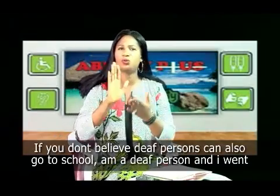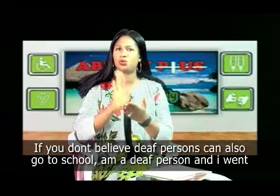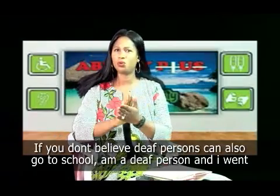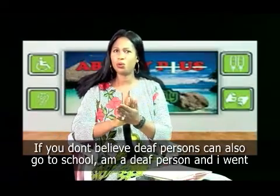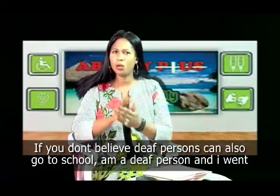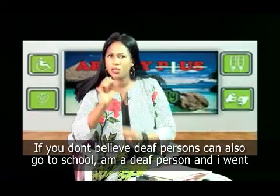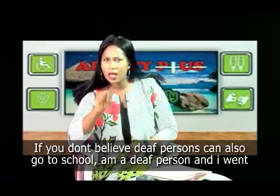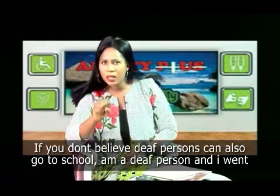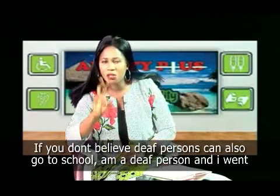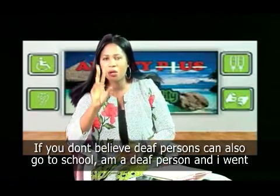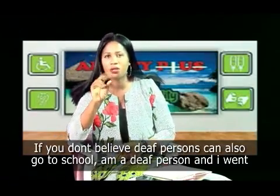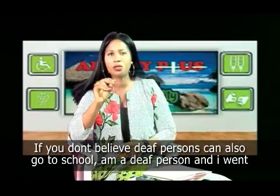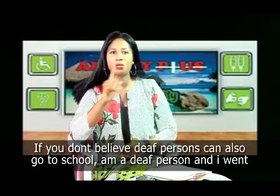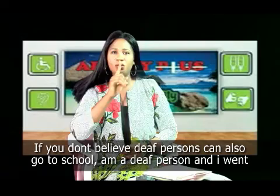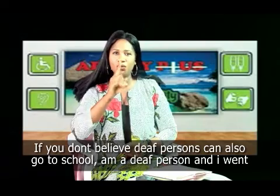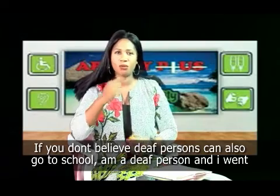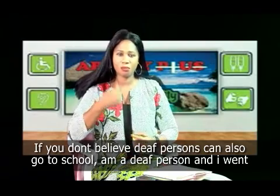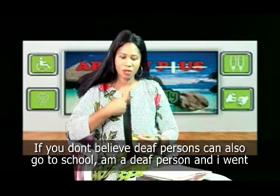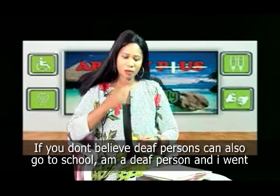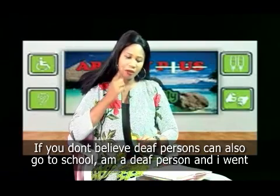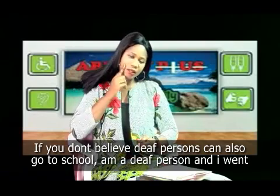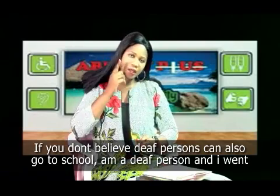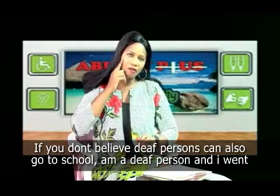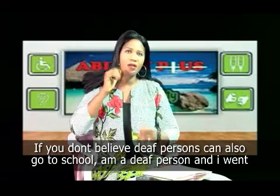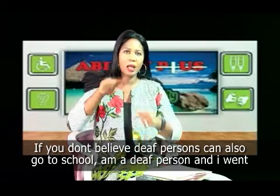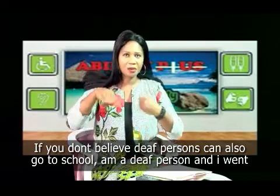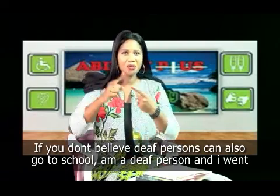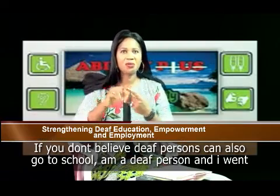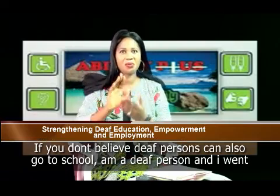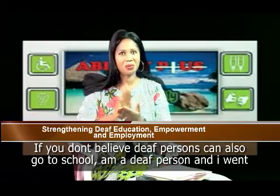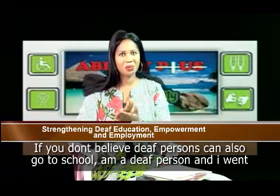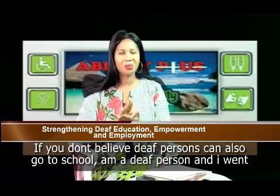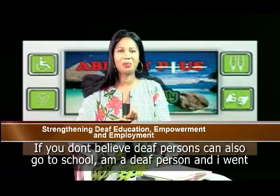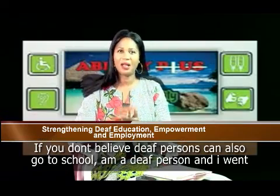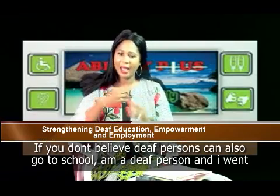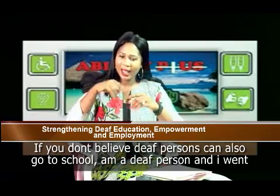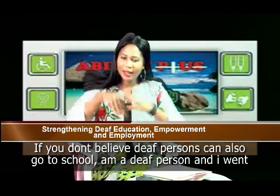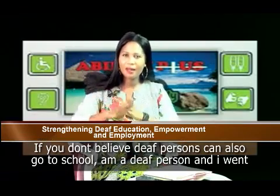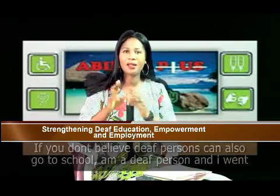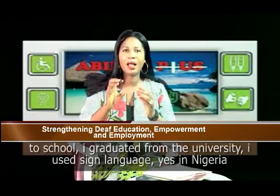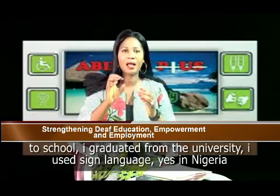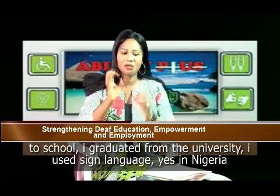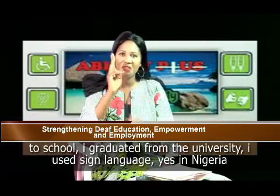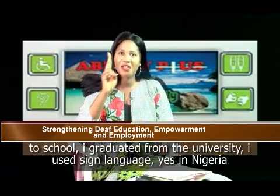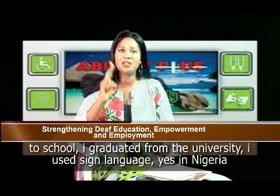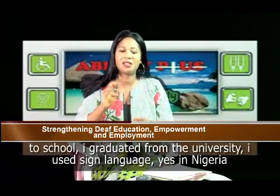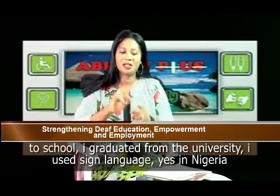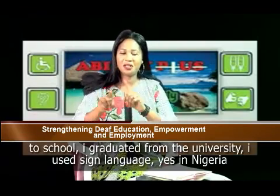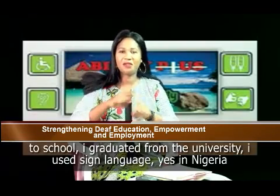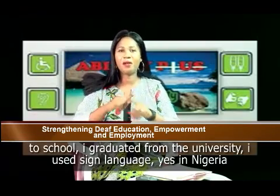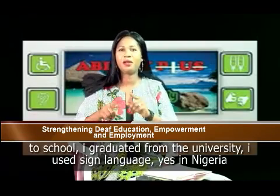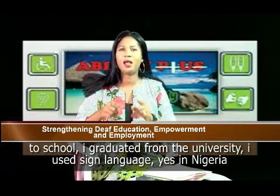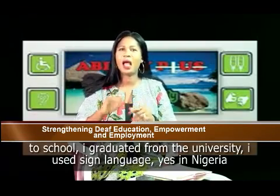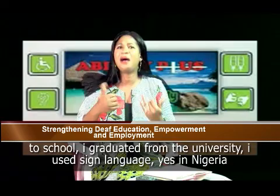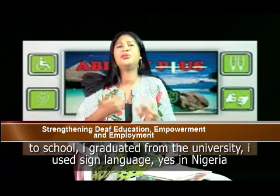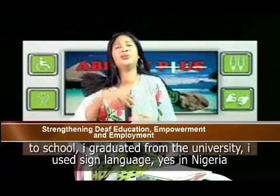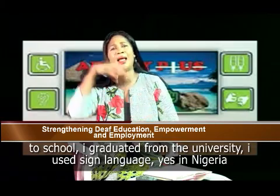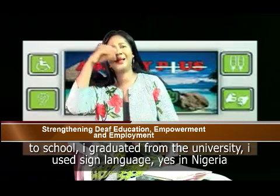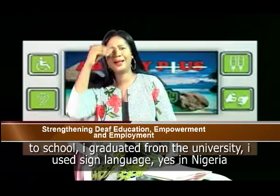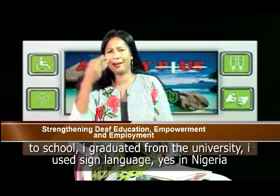don't believe deaf can also go to school. Yes or no? Yes, I am a deaf person and I went to school. I graduated from the